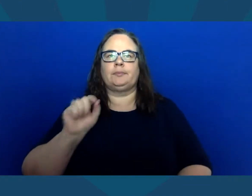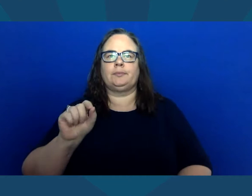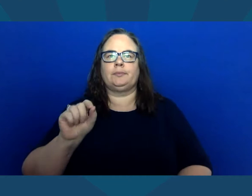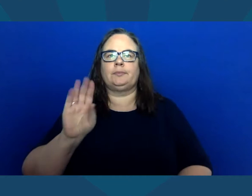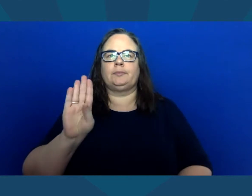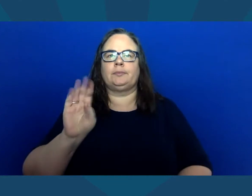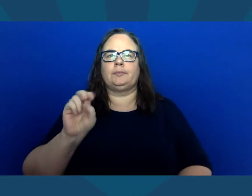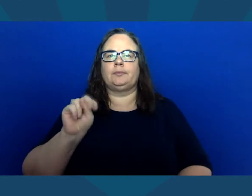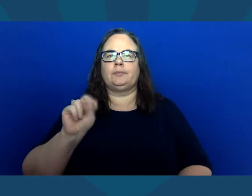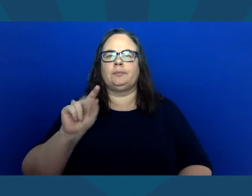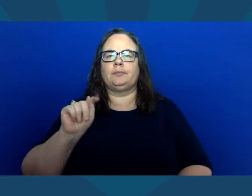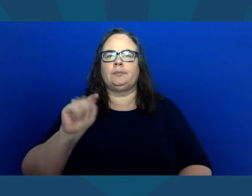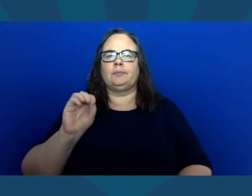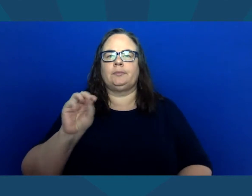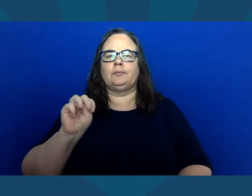website